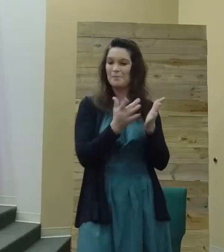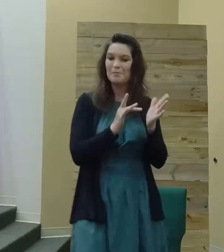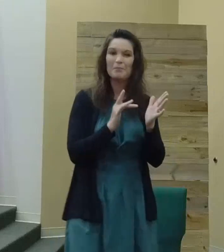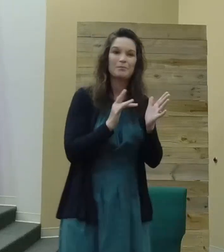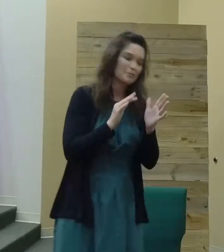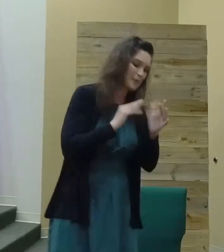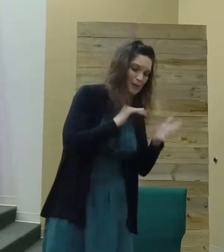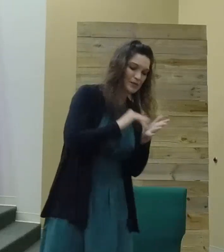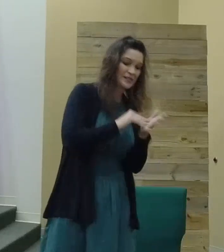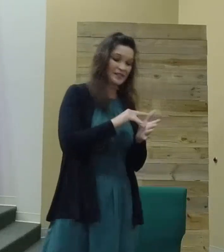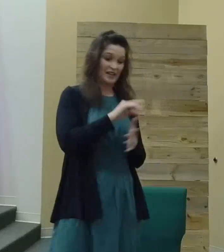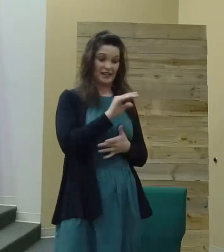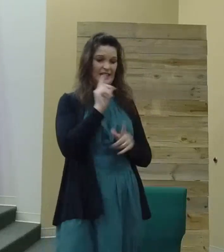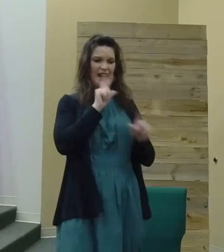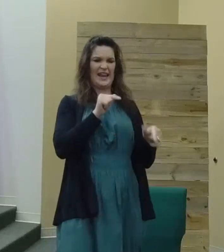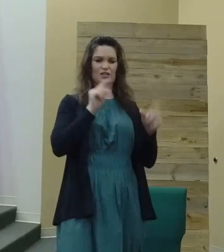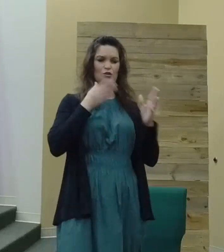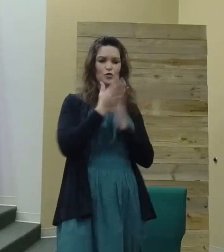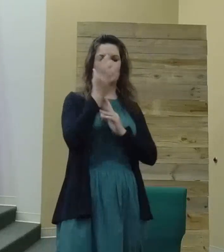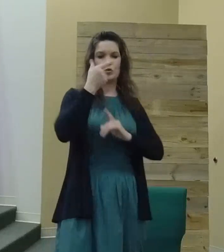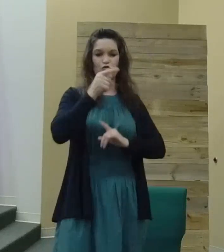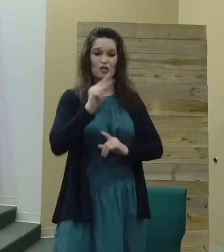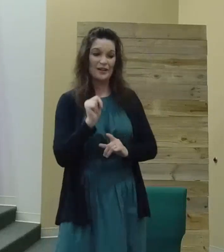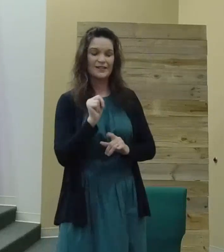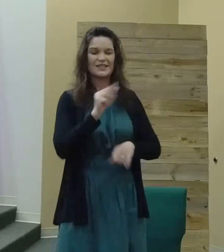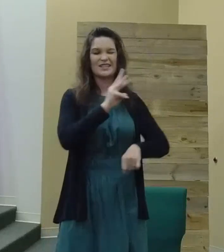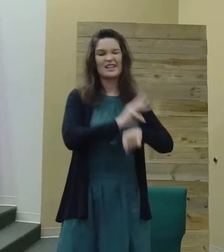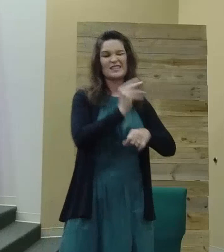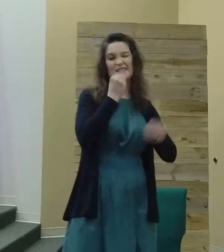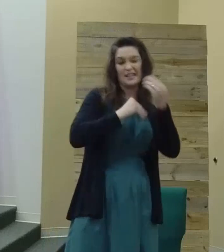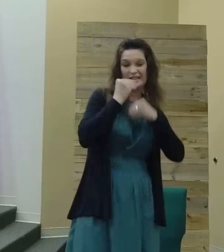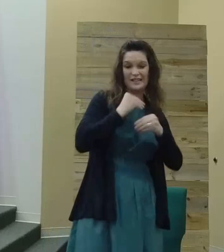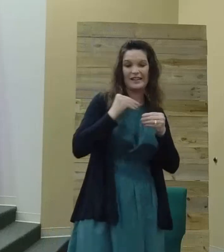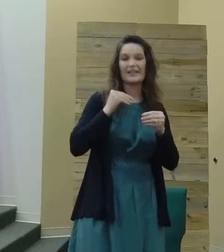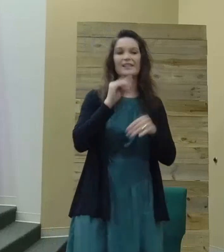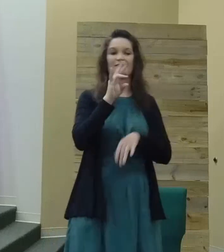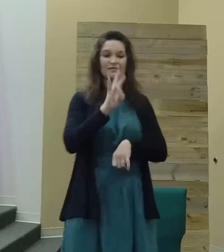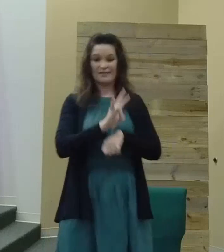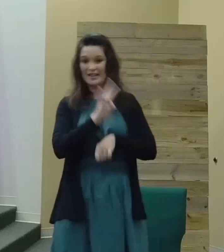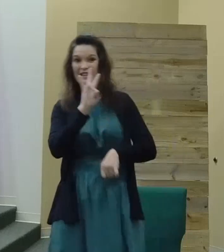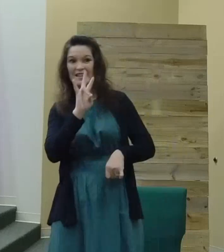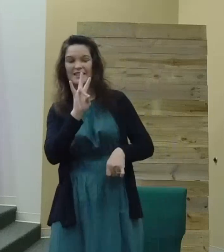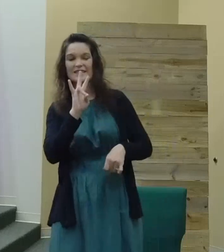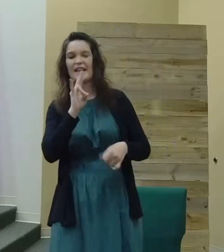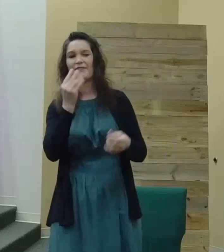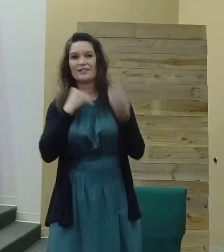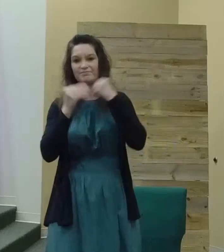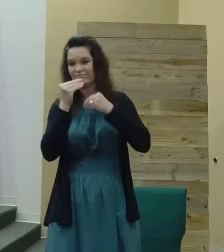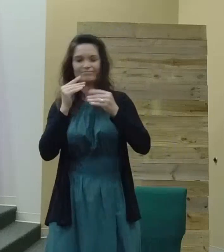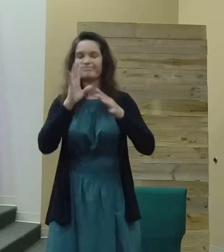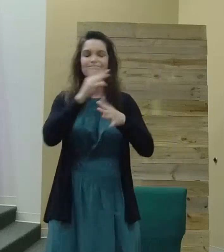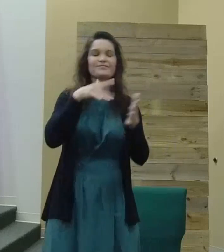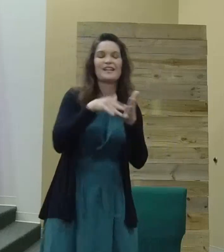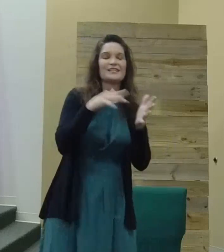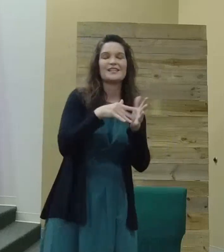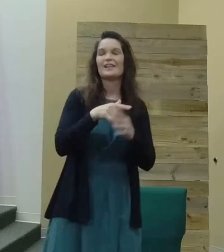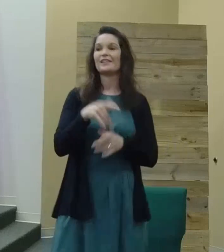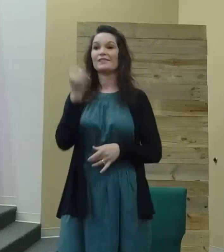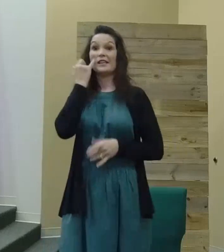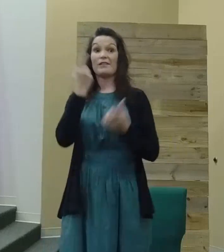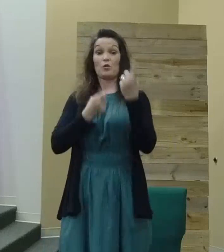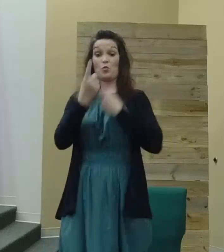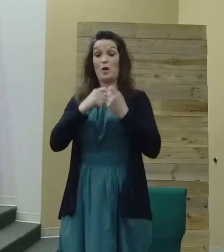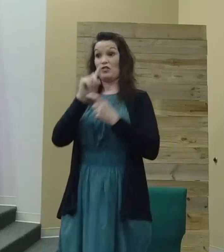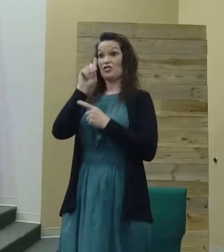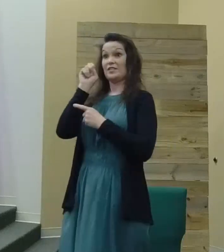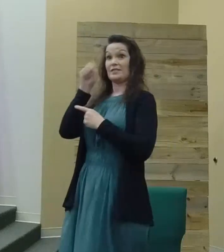in Genesis is at 7 o'clock. Meal is at 6 o'clock. If you have questions about that, need more information, see Al Bayless,